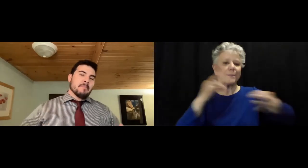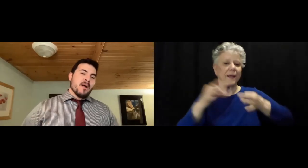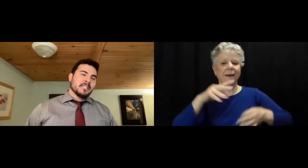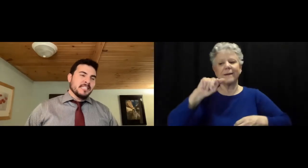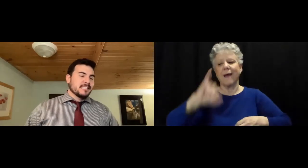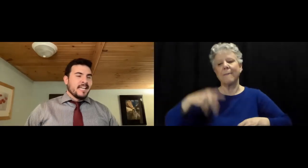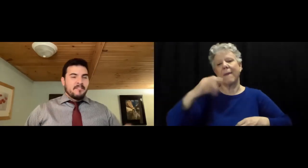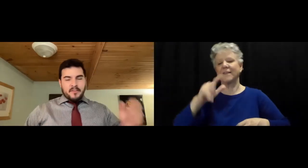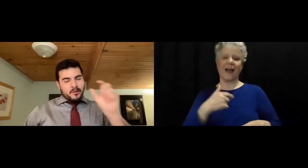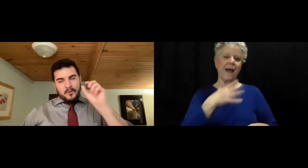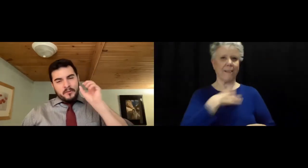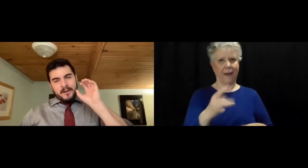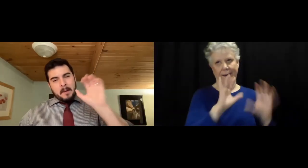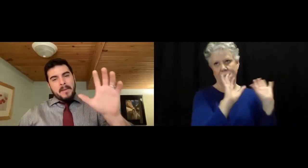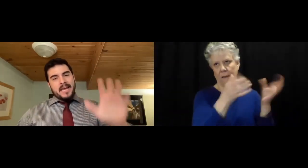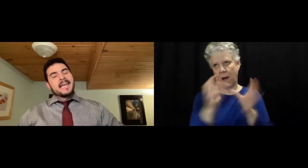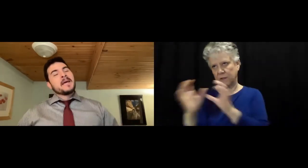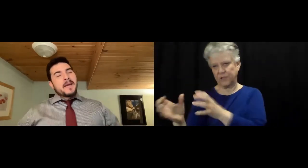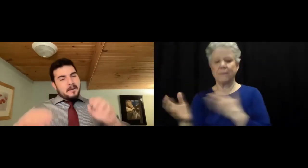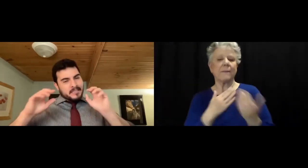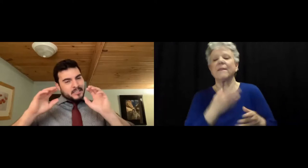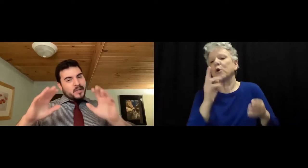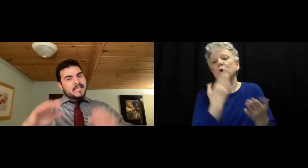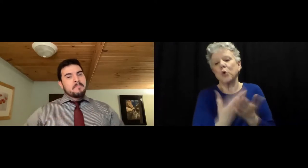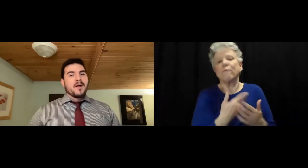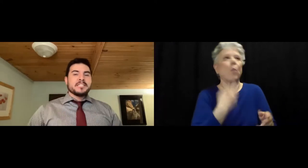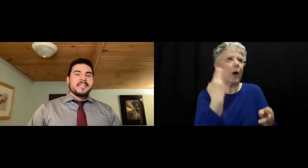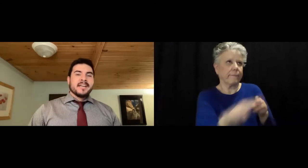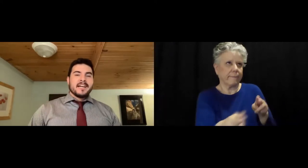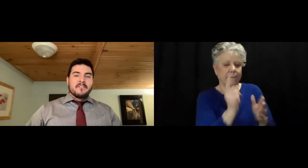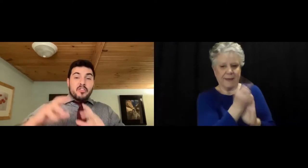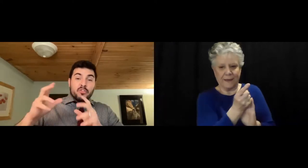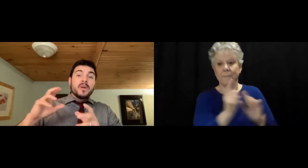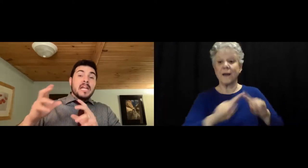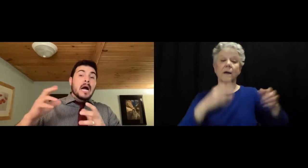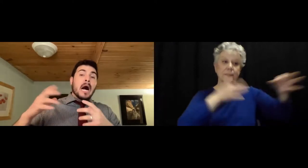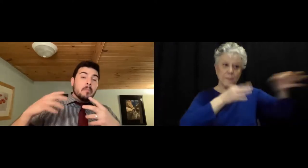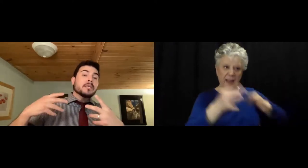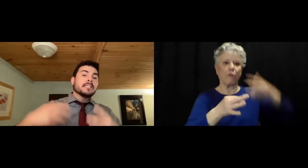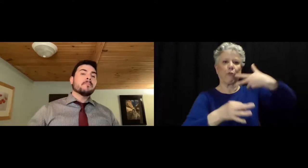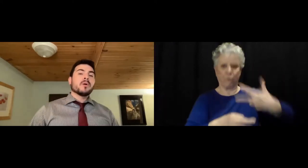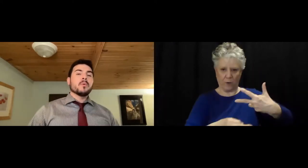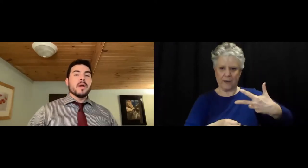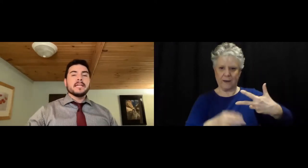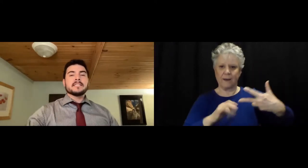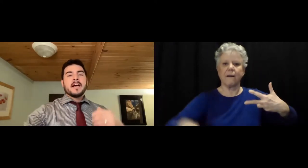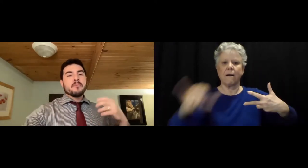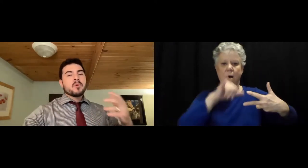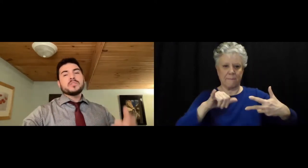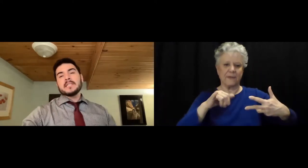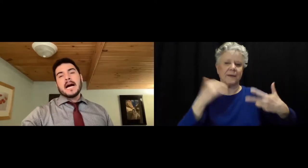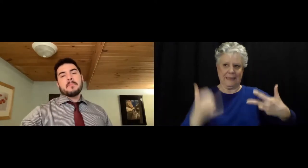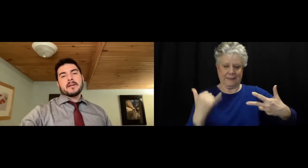like typologies, even if they're only useful for like a minute. I'm going to sketch a quick typology covering three common contemporary ways